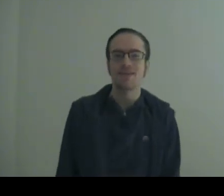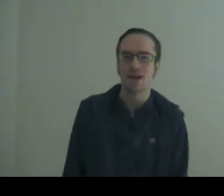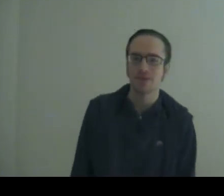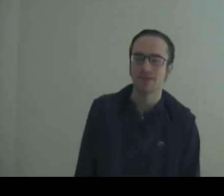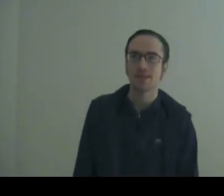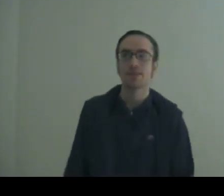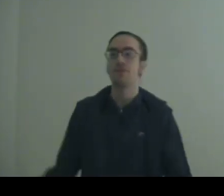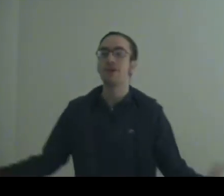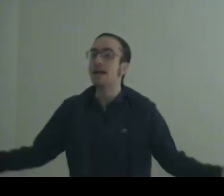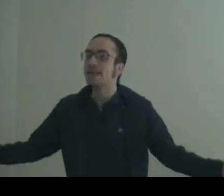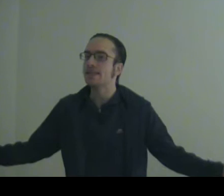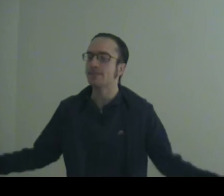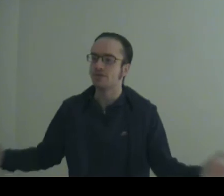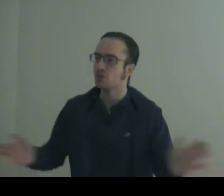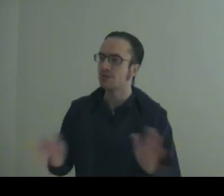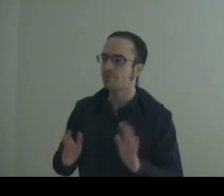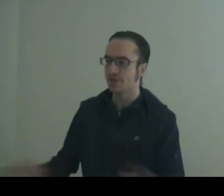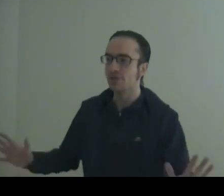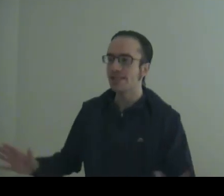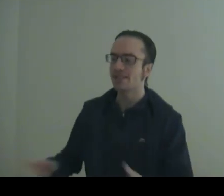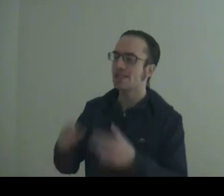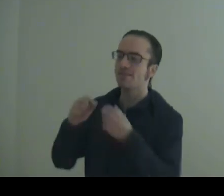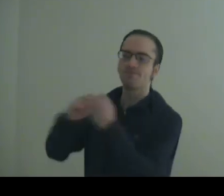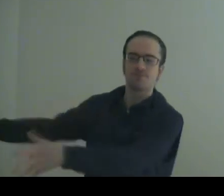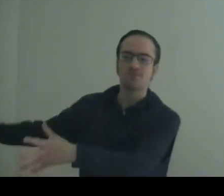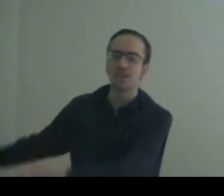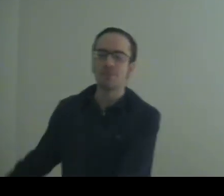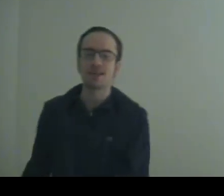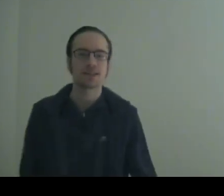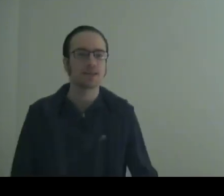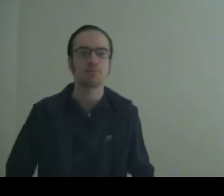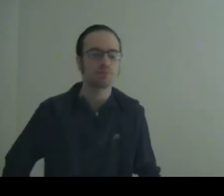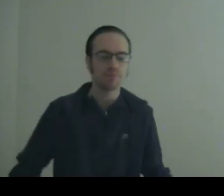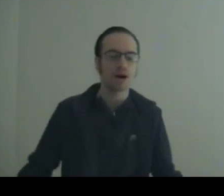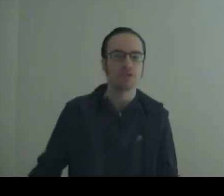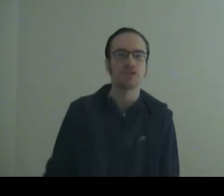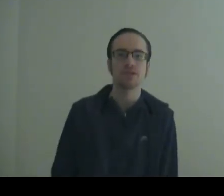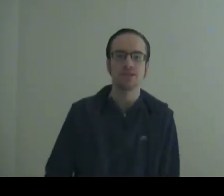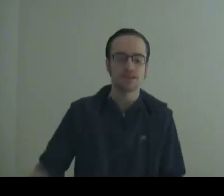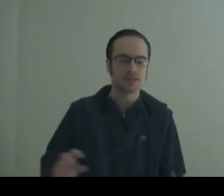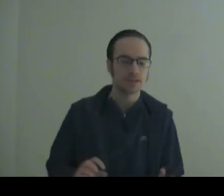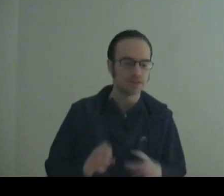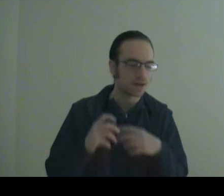that much. Like, fine, if you want to blow it, then I'm not going to bother you. I'm not